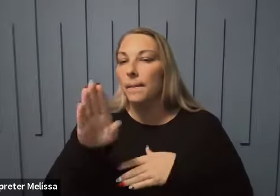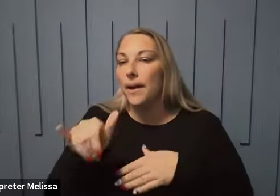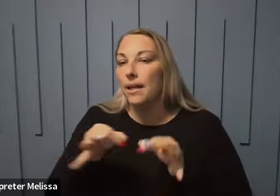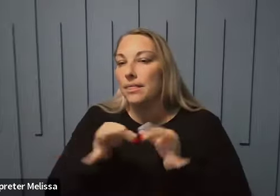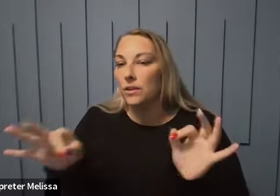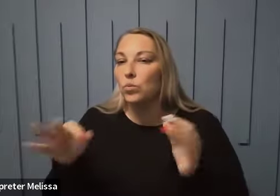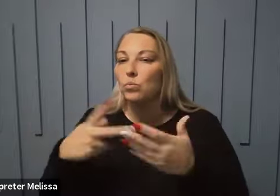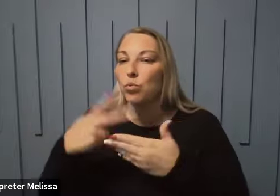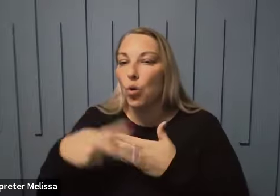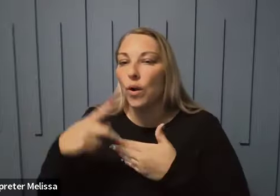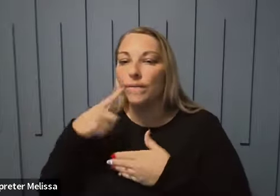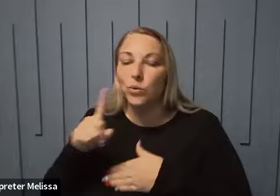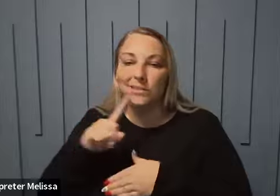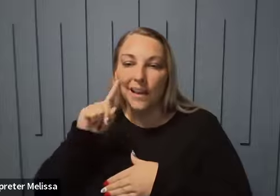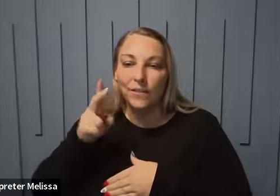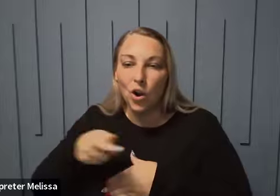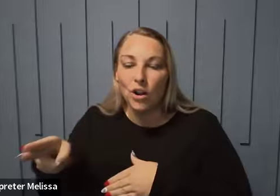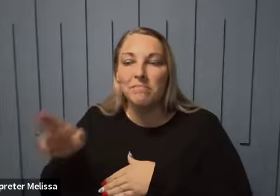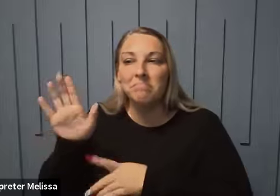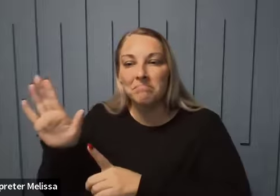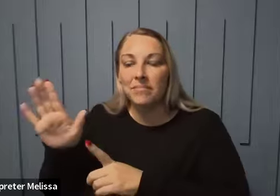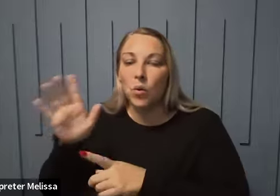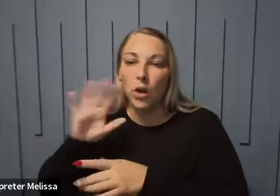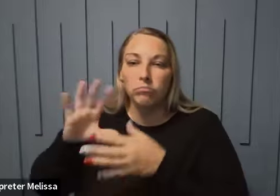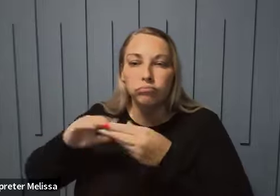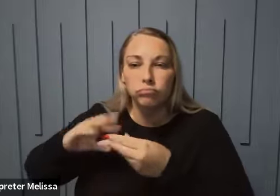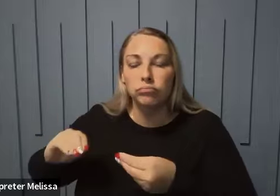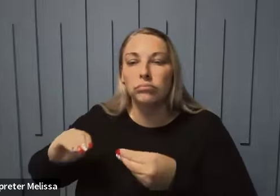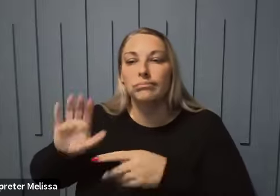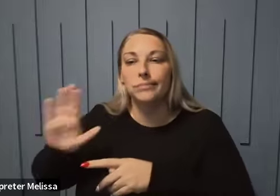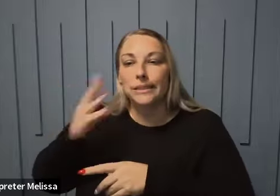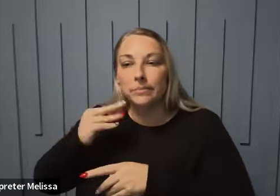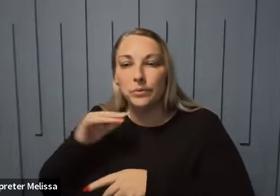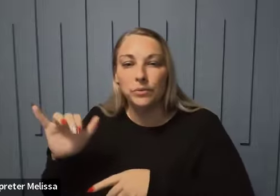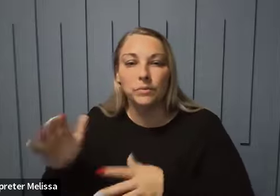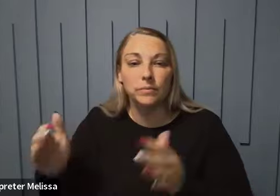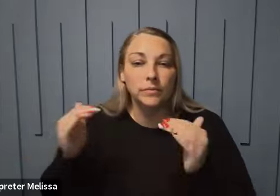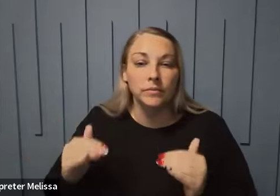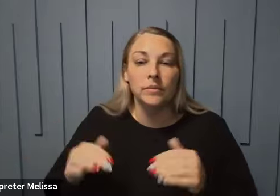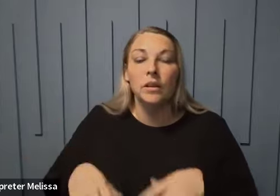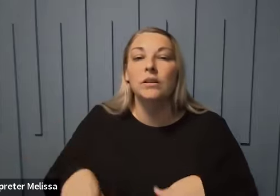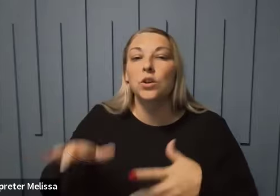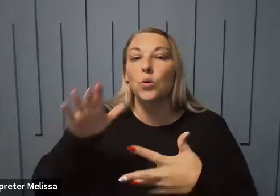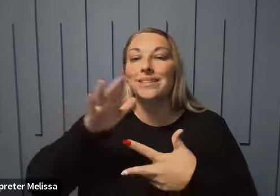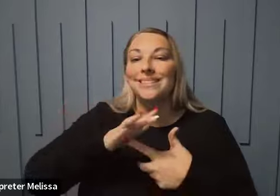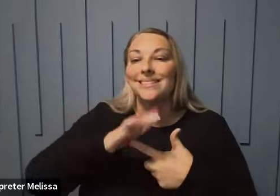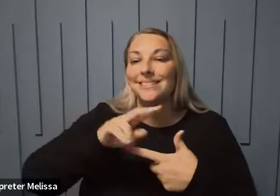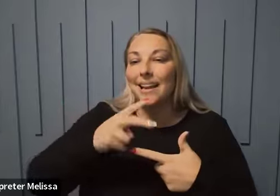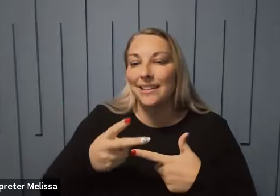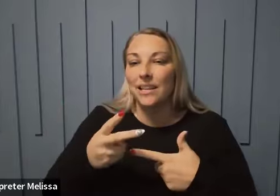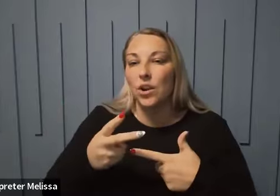programming for deaf and hard of hearing kids. So then language development is secondary form. Children begin to